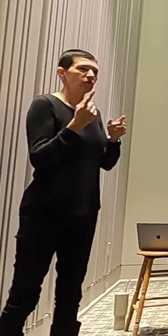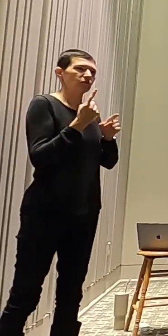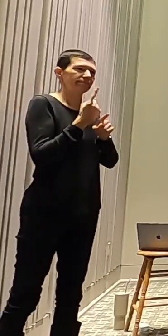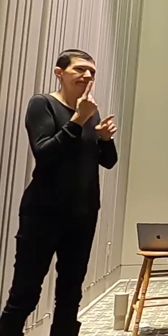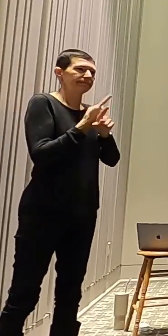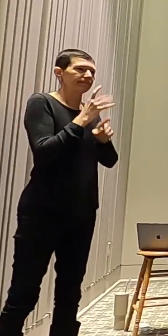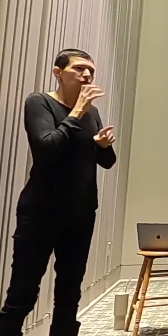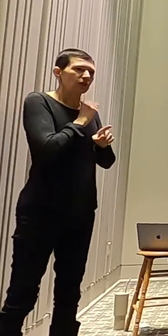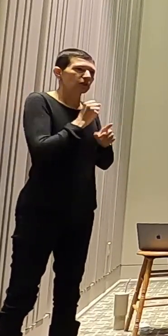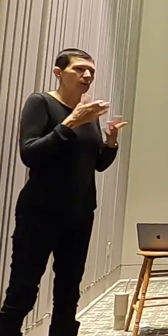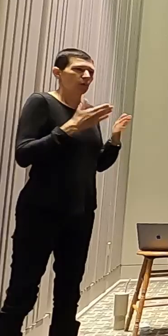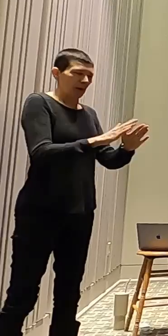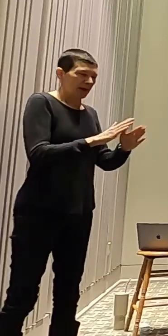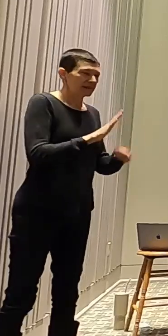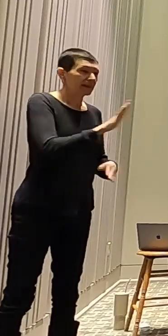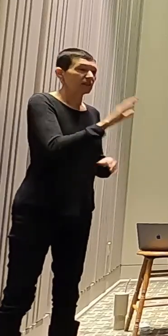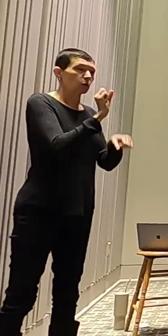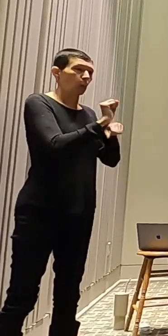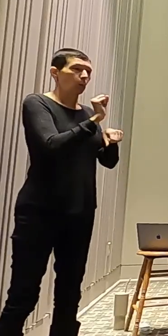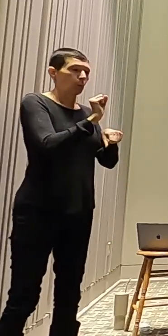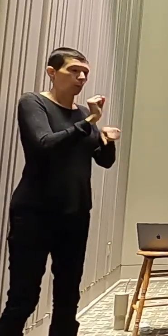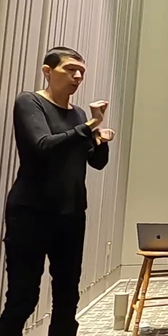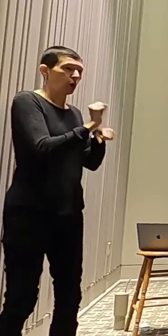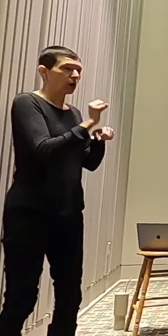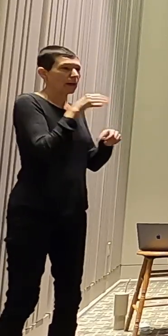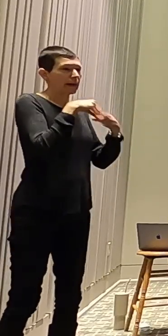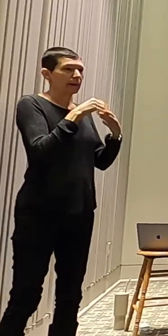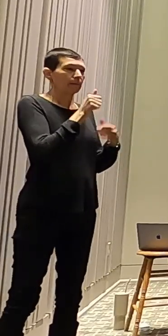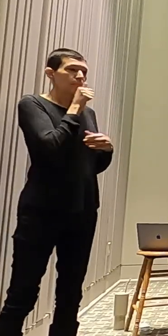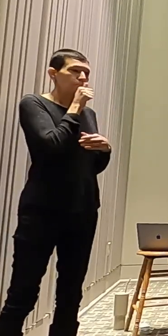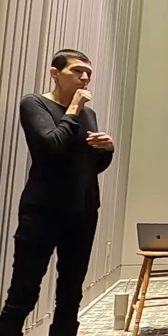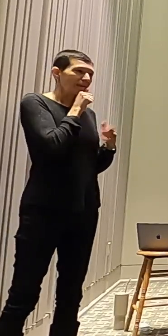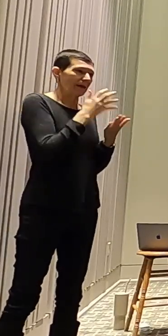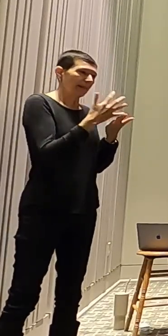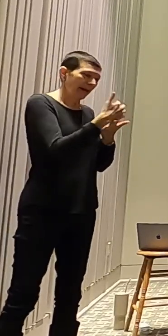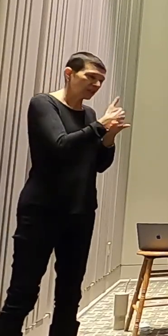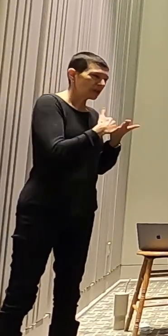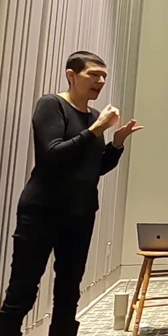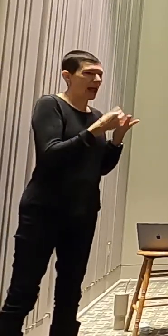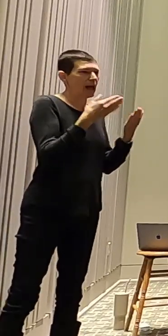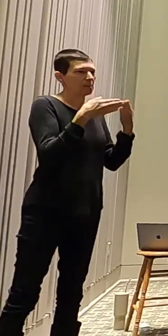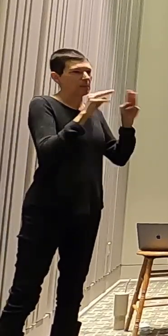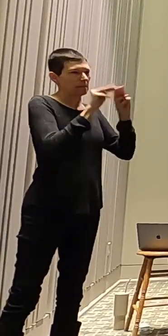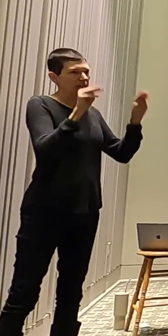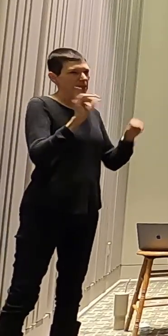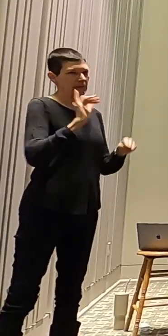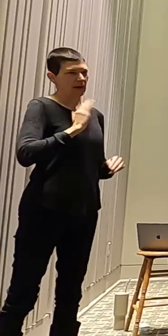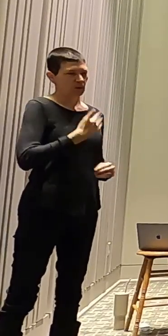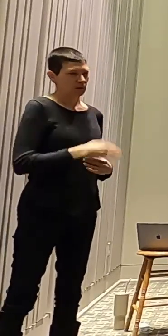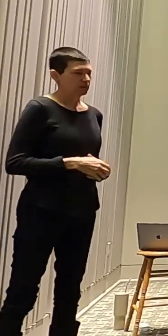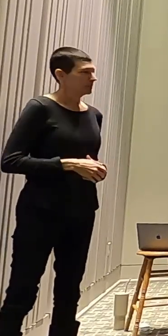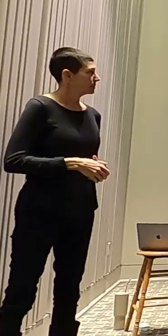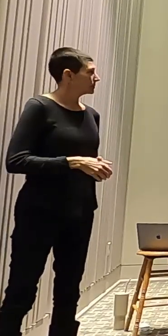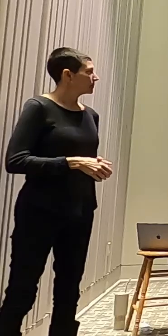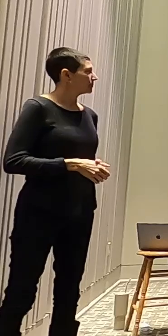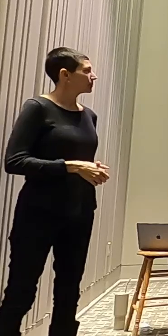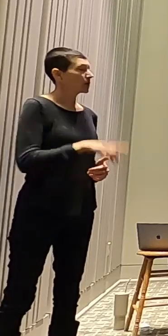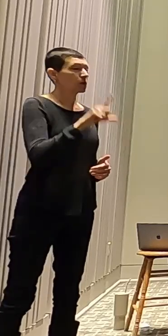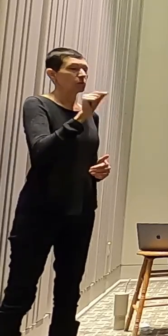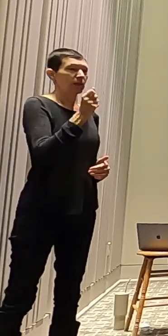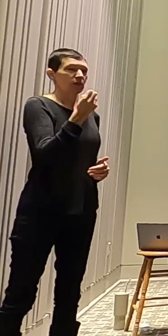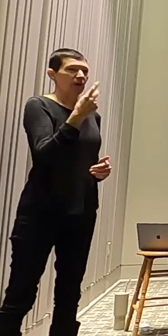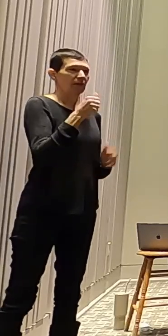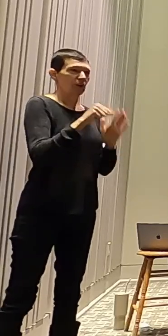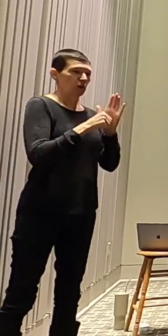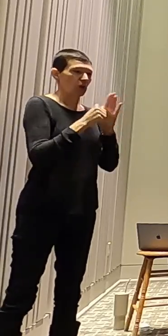methods. His works are featured in private collections, public spheres, and museums like ours. In 2012, he carved